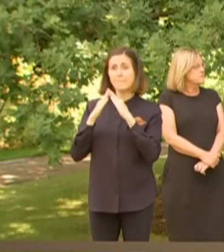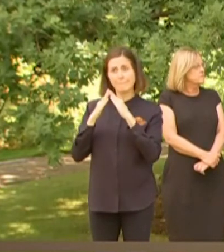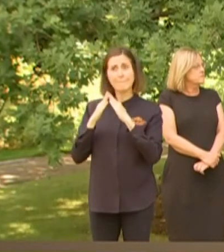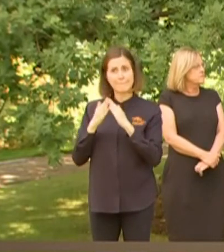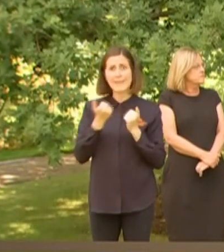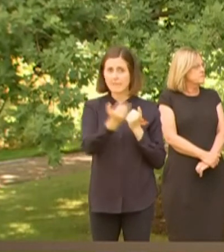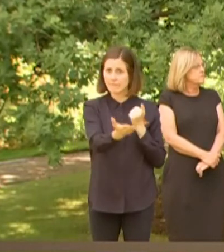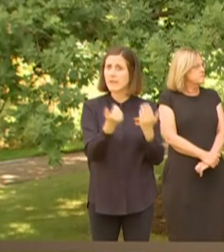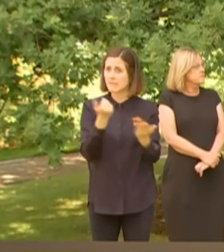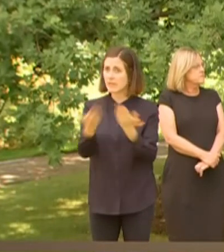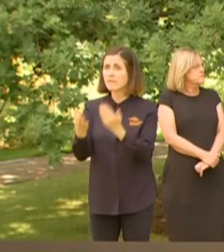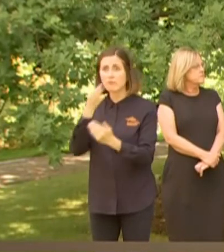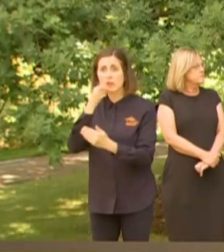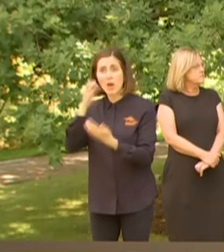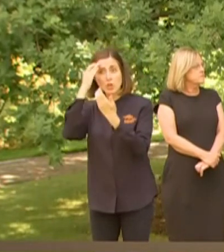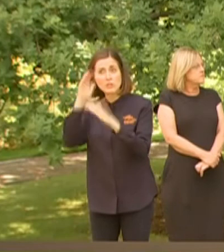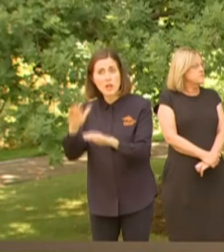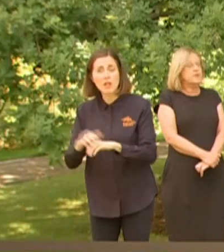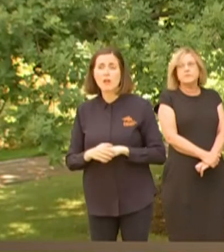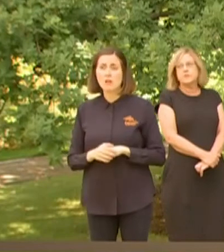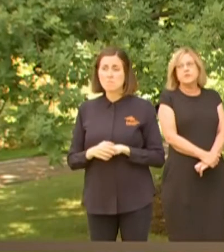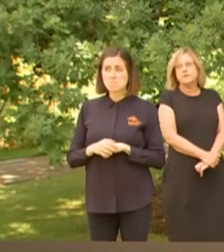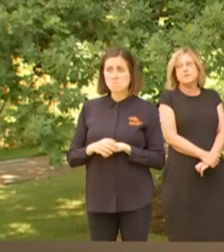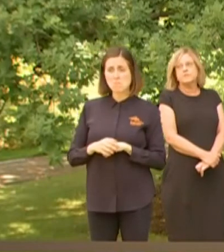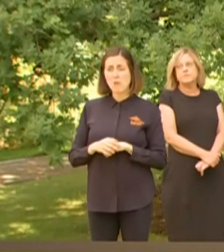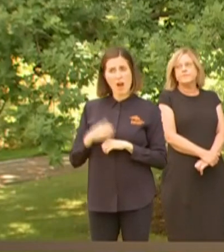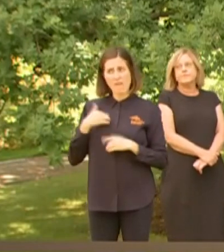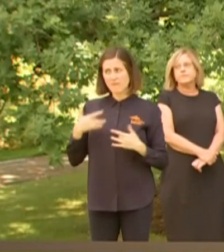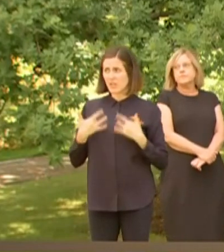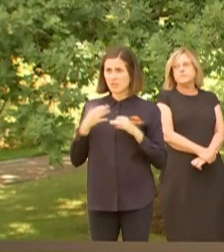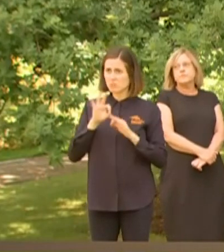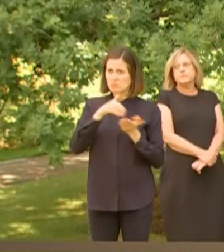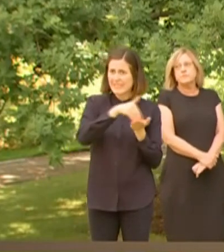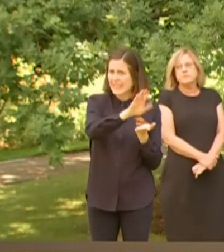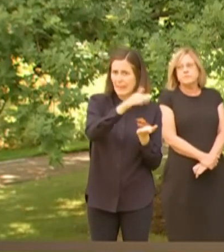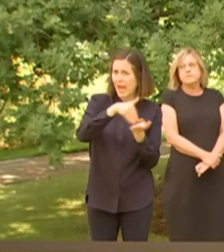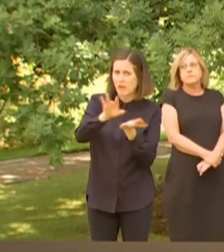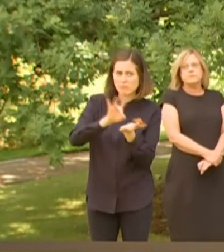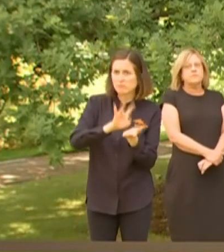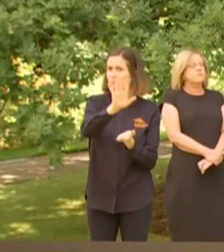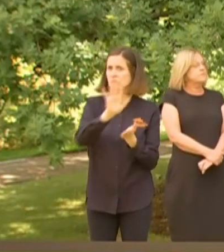have been positive. I'm happy to try and follow up on that for you, but we're about making sure people have got a